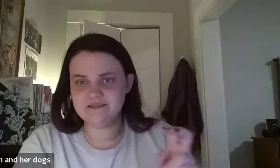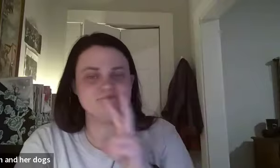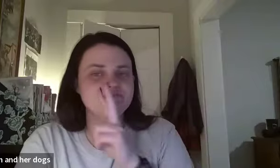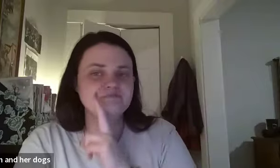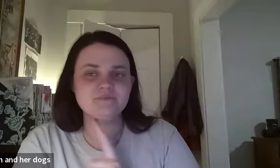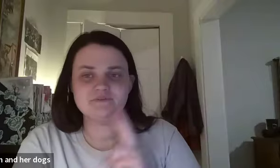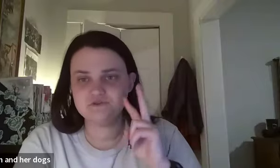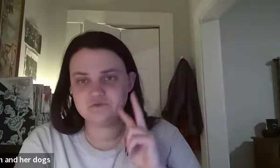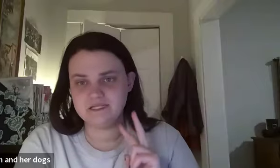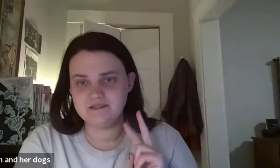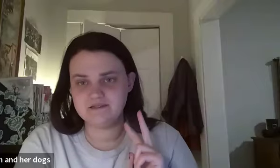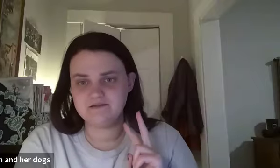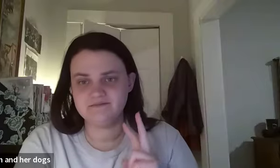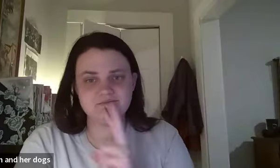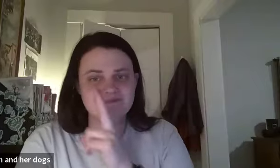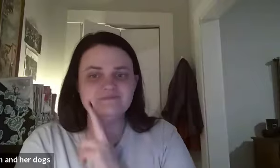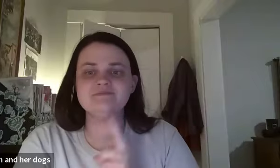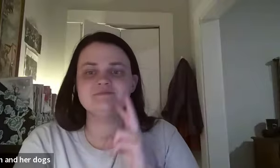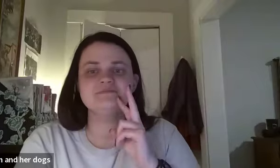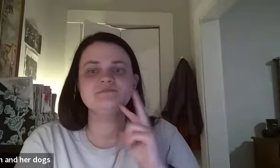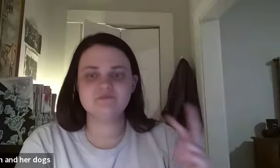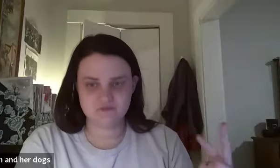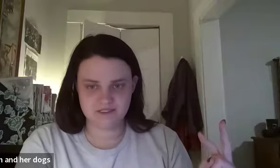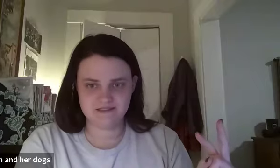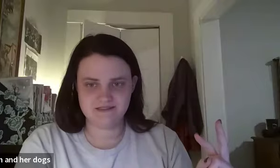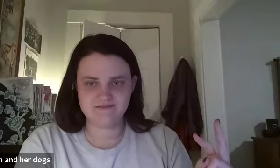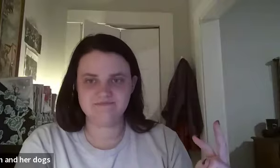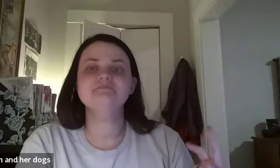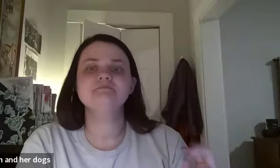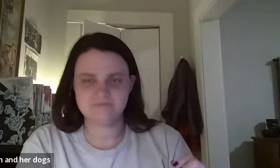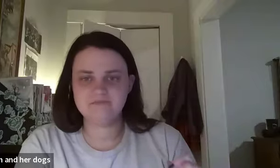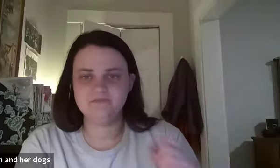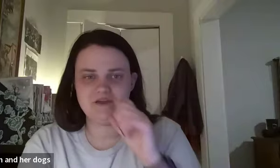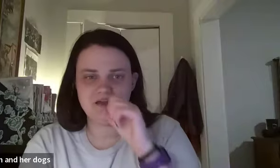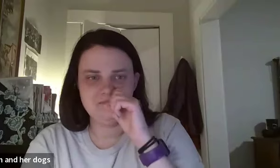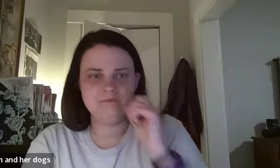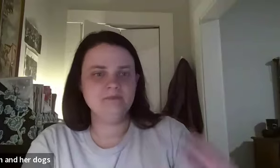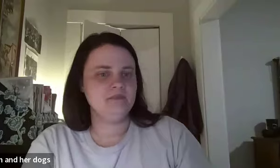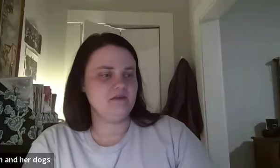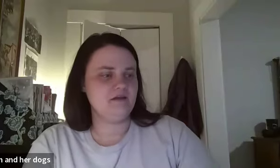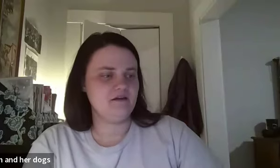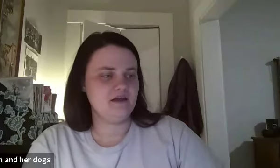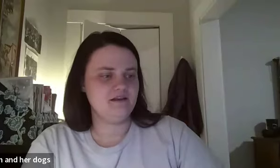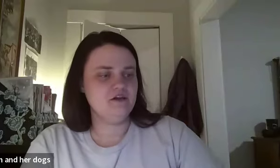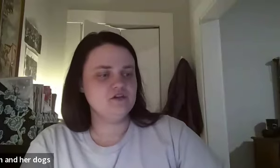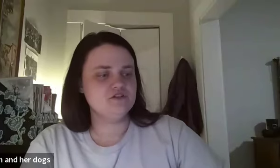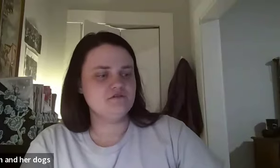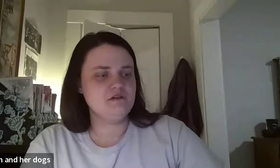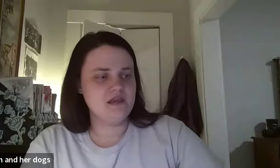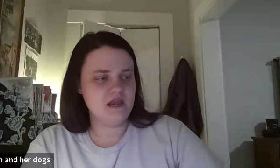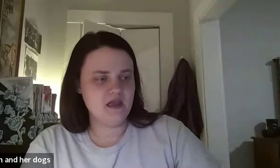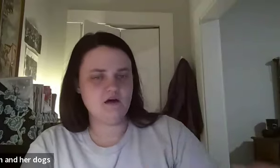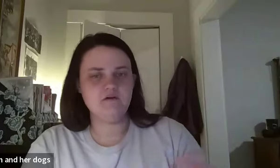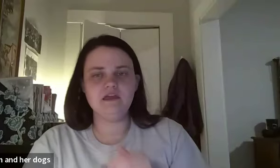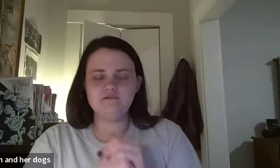twins, twins, twins. Okay? All right. So now, if